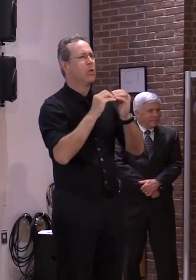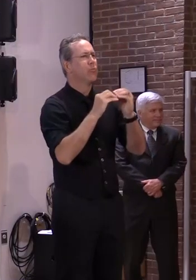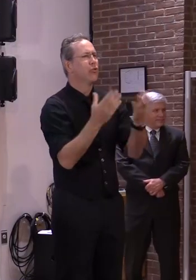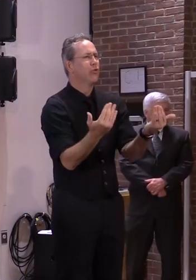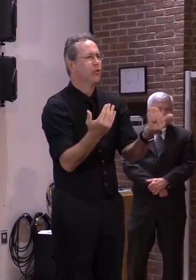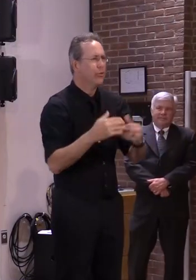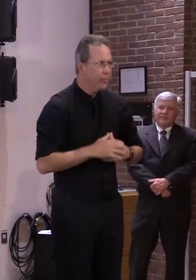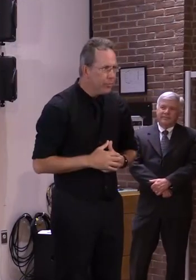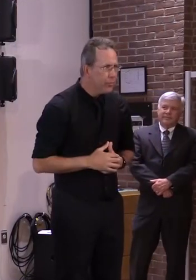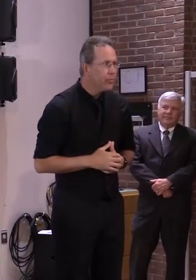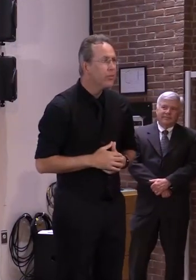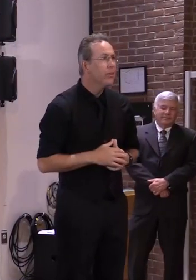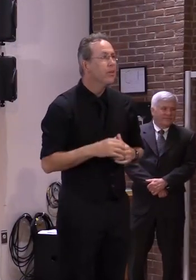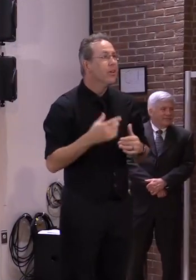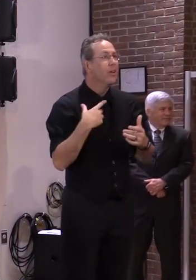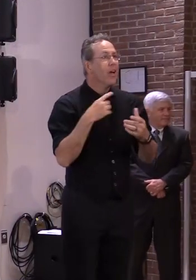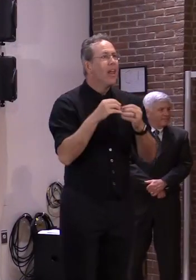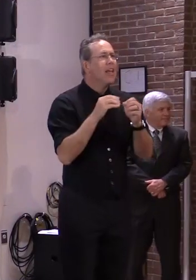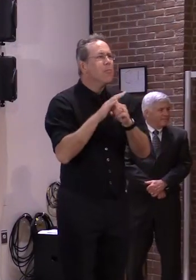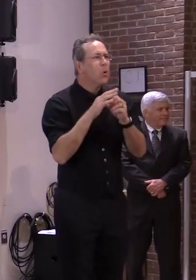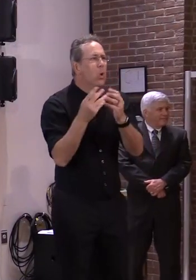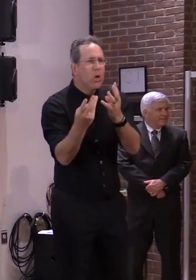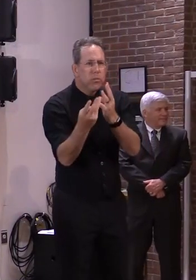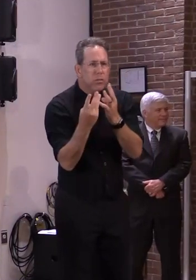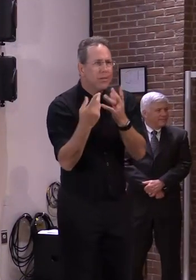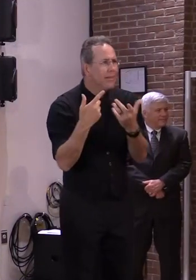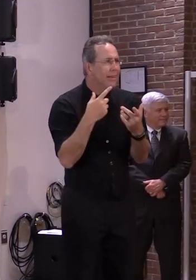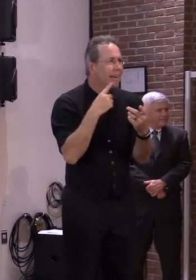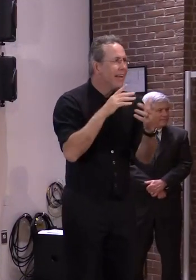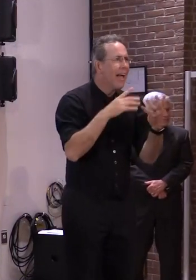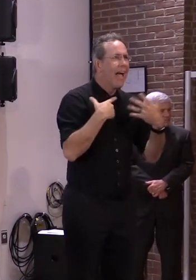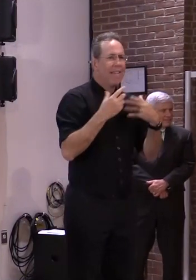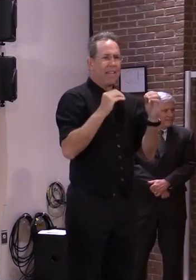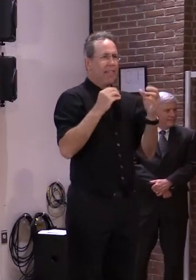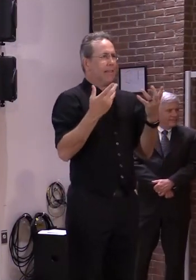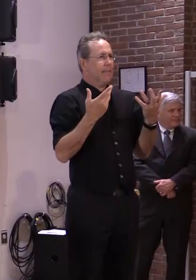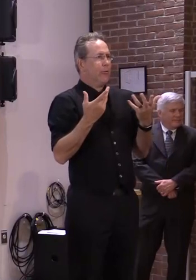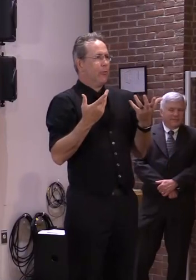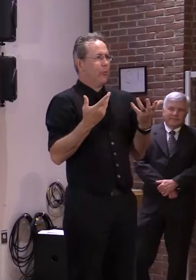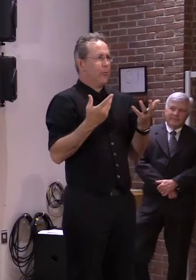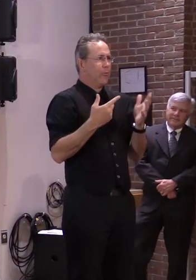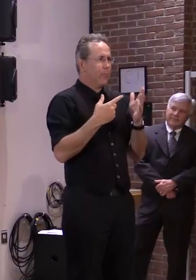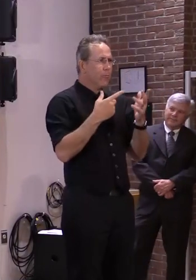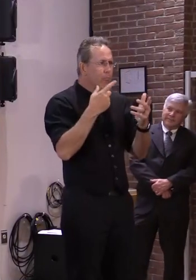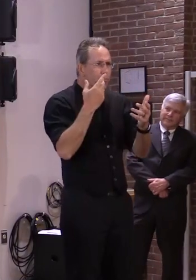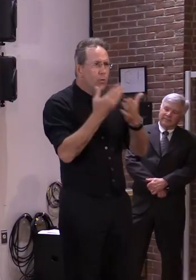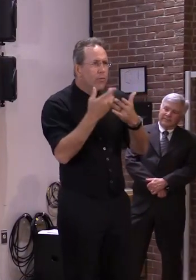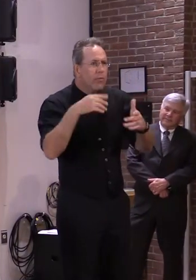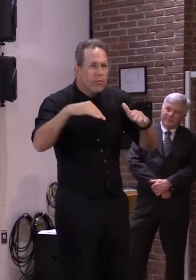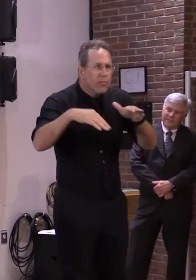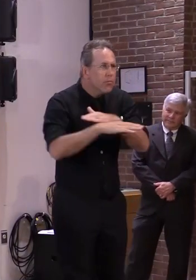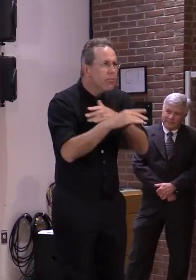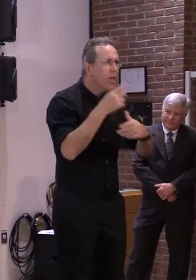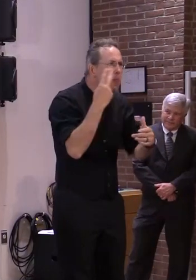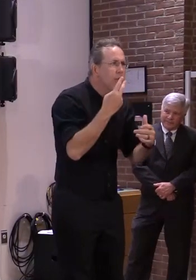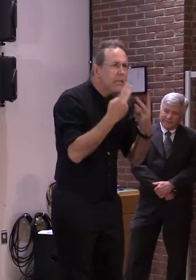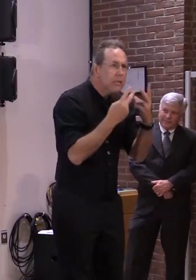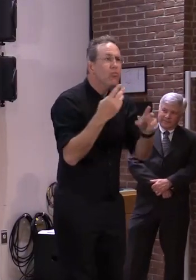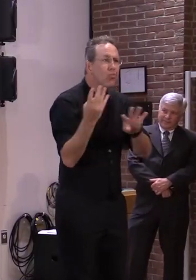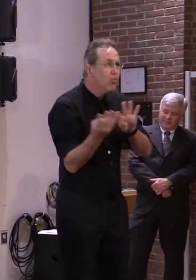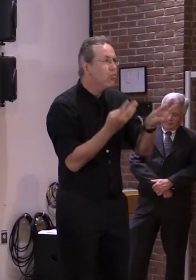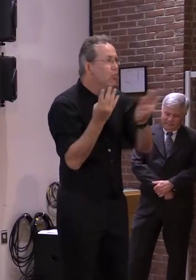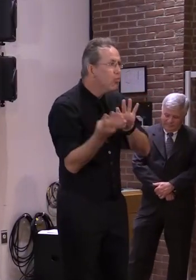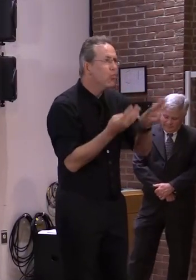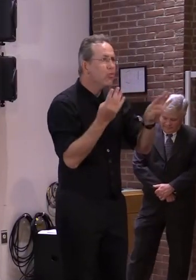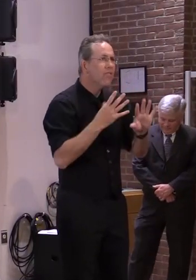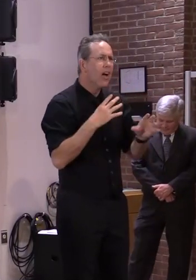And as you know, there's no registration process necessary. You can walk into so many sites. So we're going to keep them going, and we're